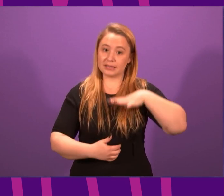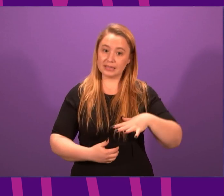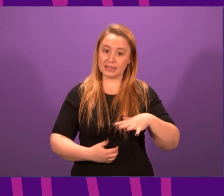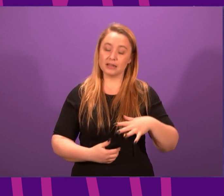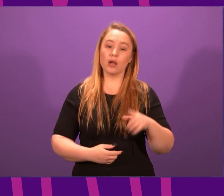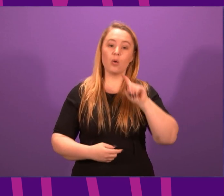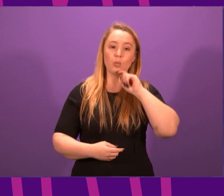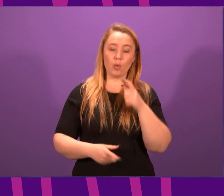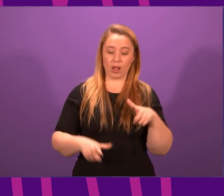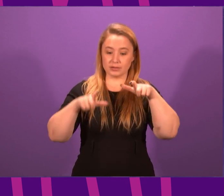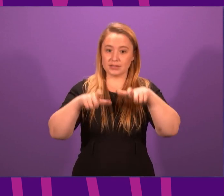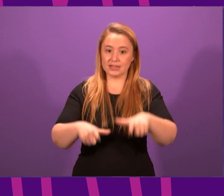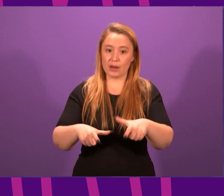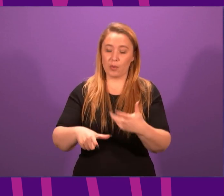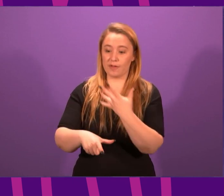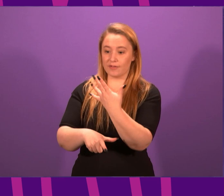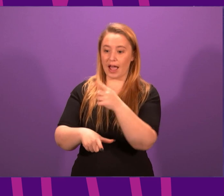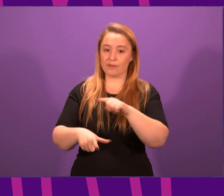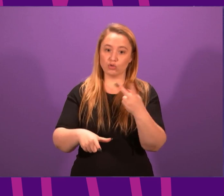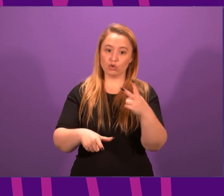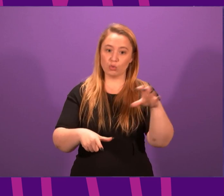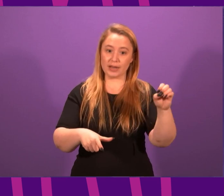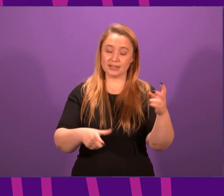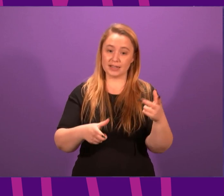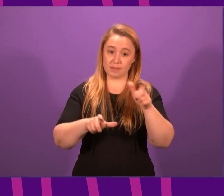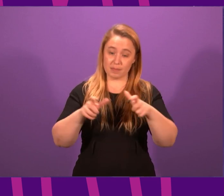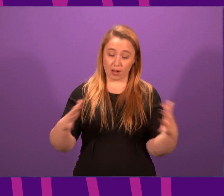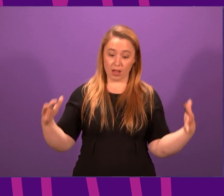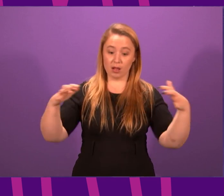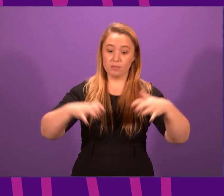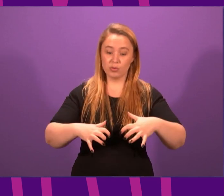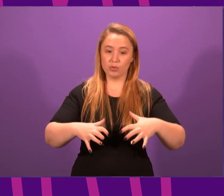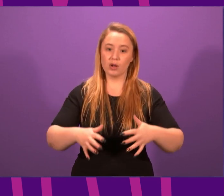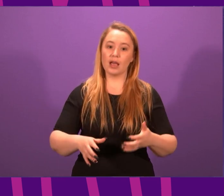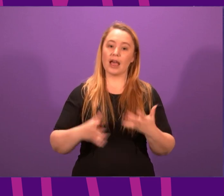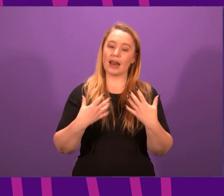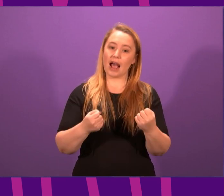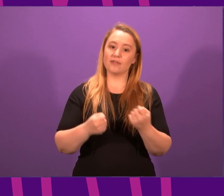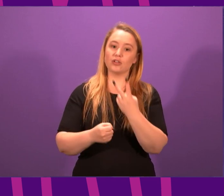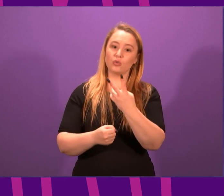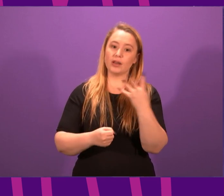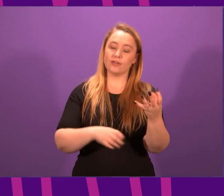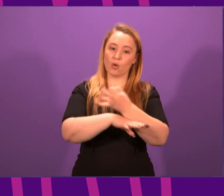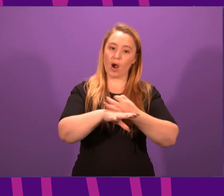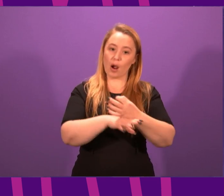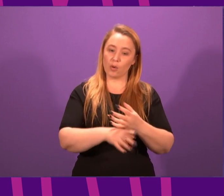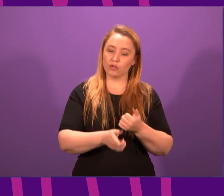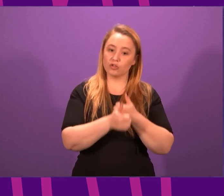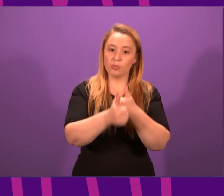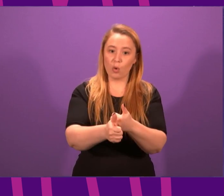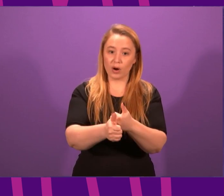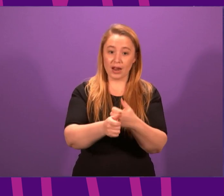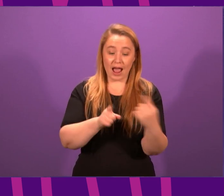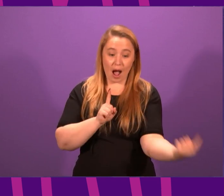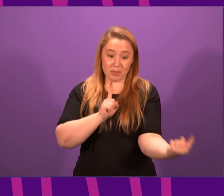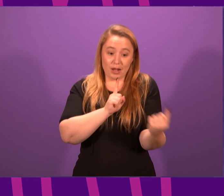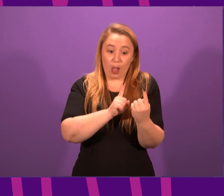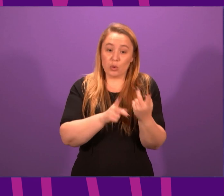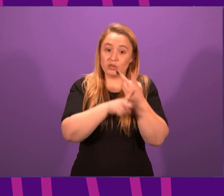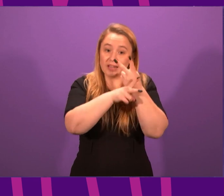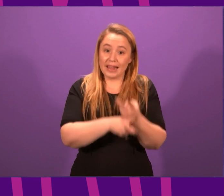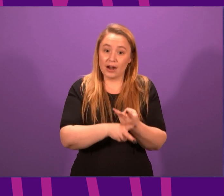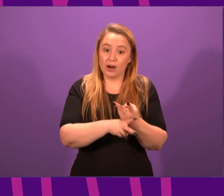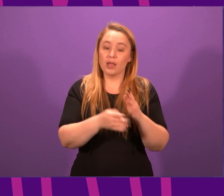perhaps with 5 to 20 other people receiving 24-hour support, including close personal care. And that means the